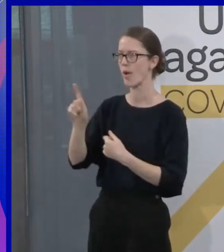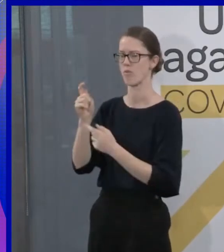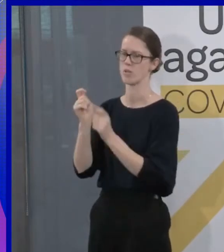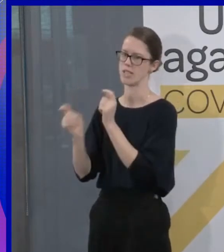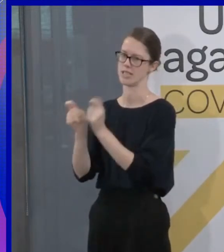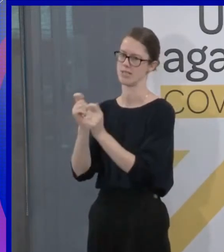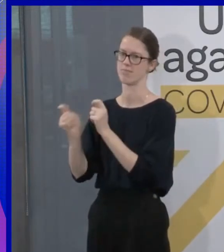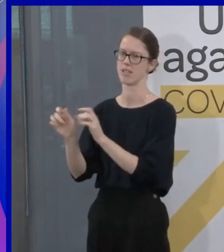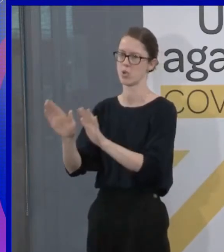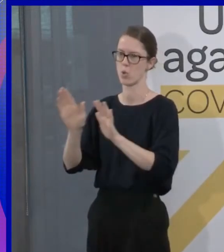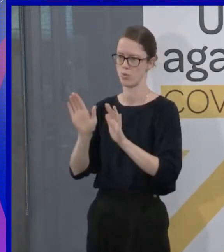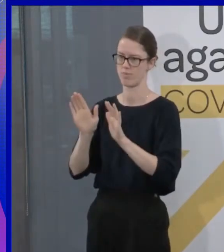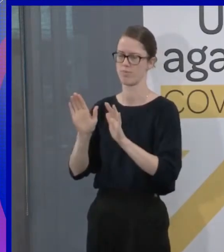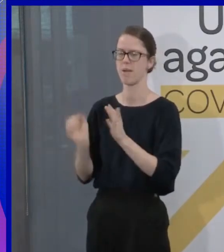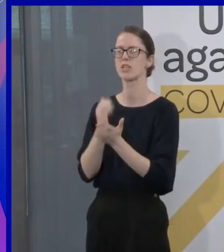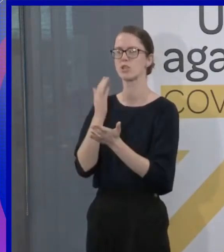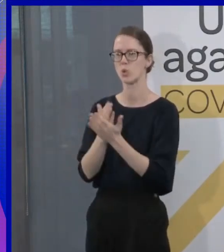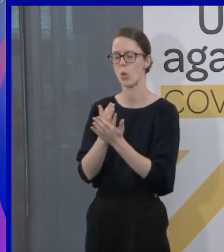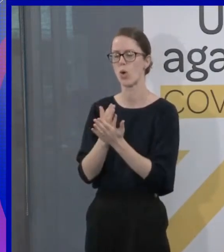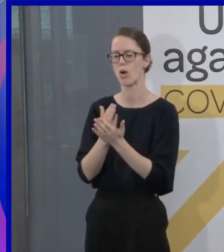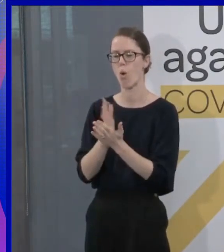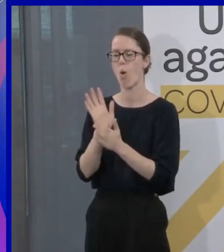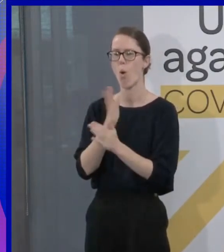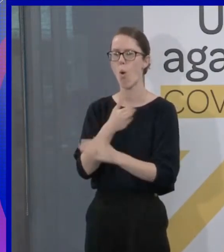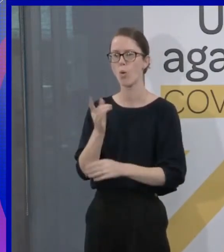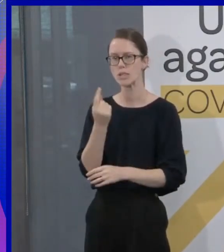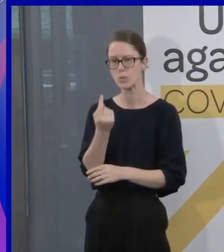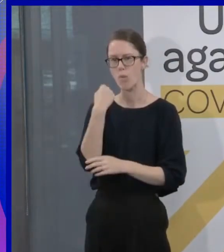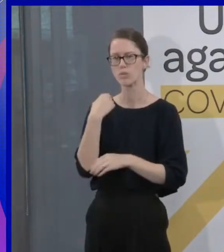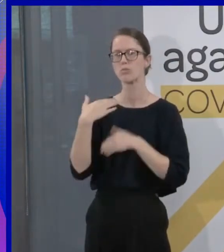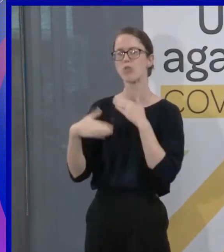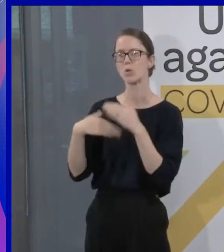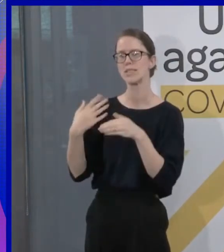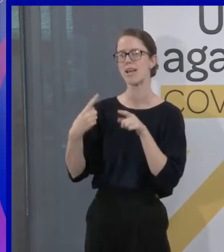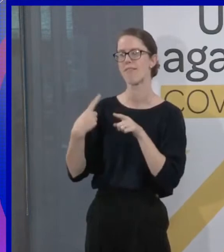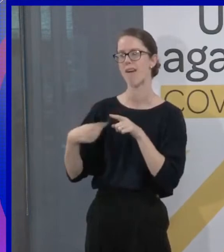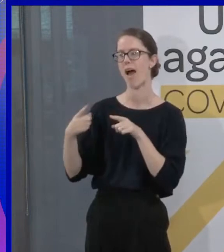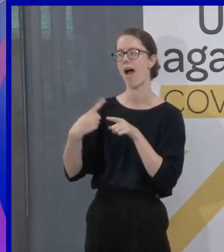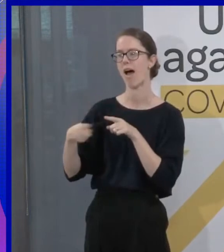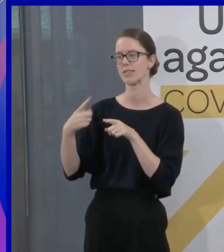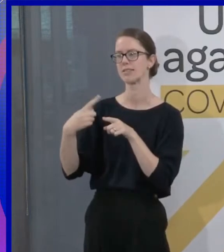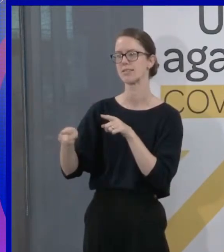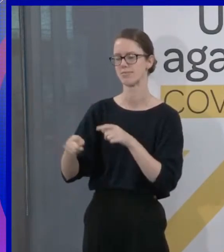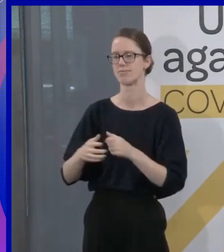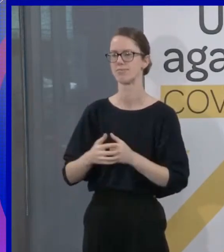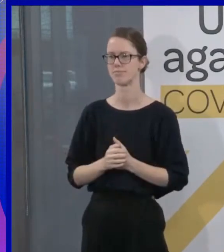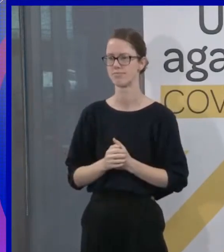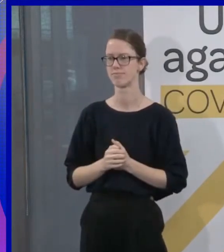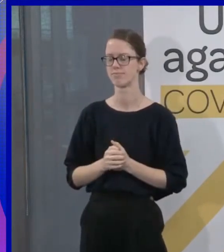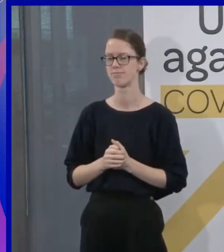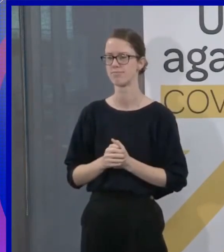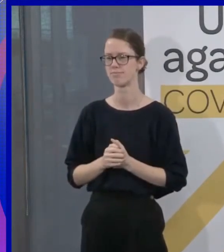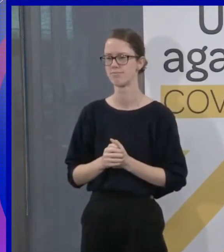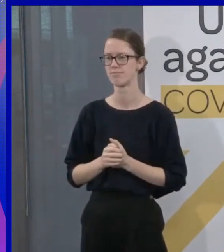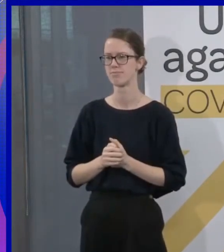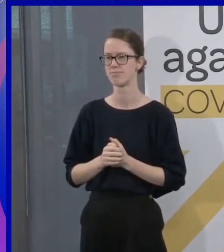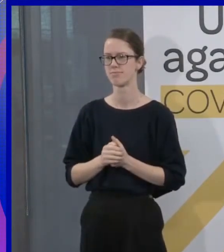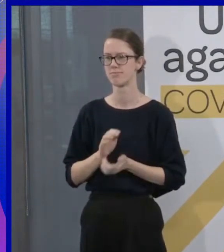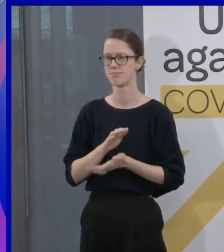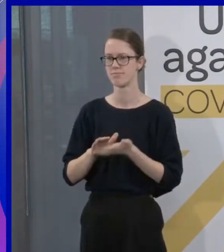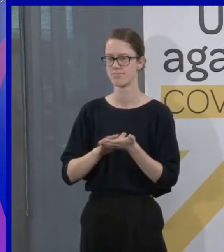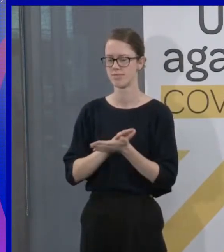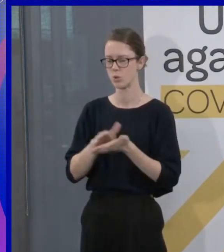presenting for testing, so we can ensure that all the swabs are processed as quickly as possible, which helps us define